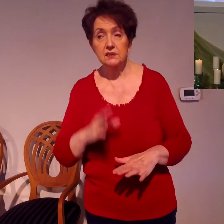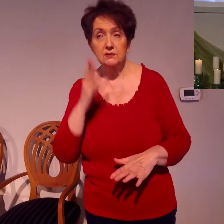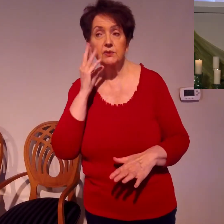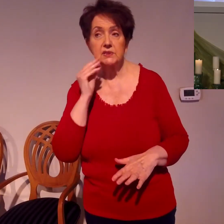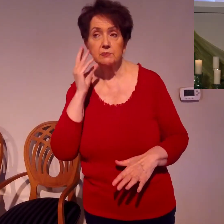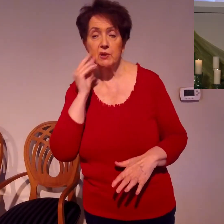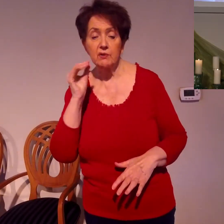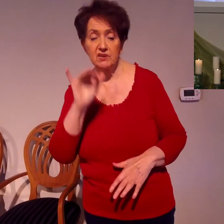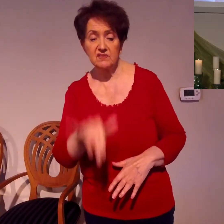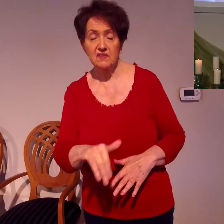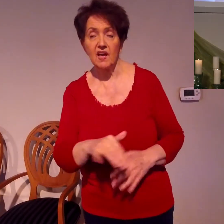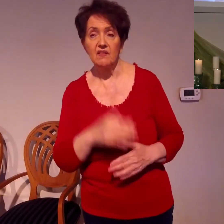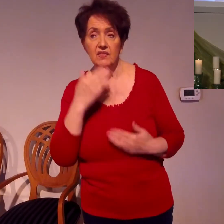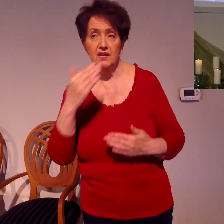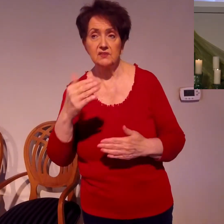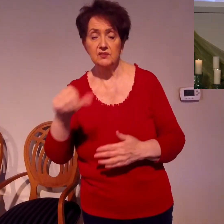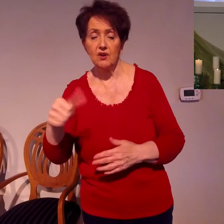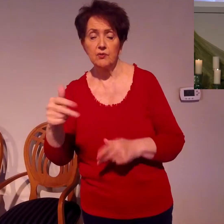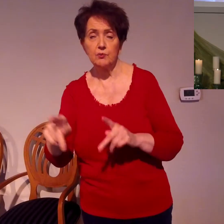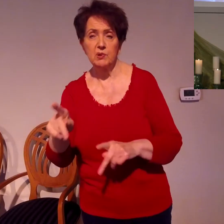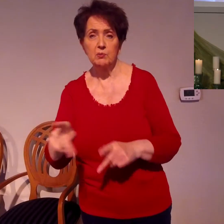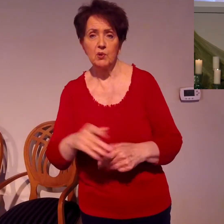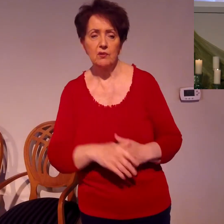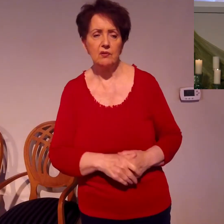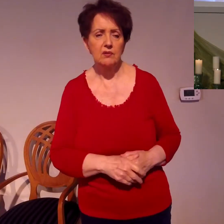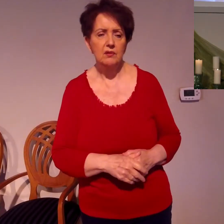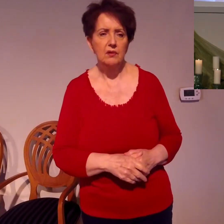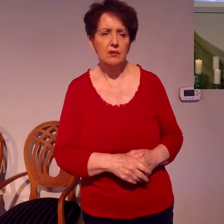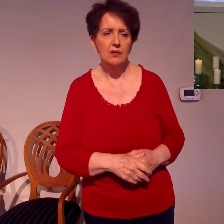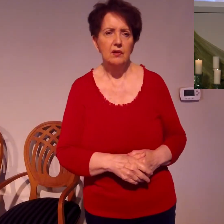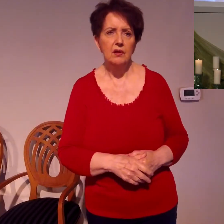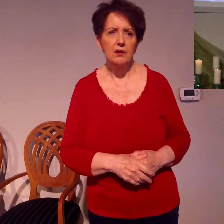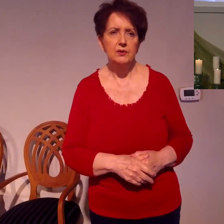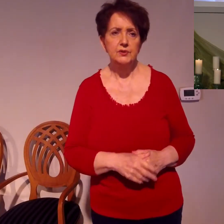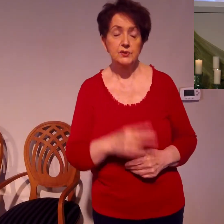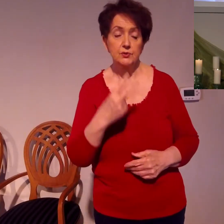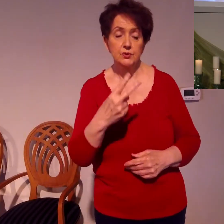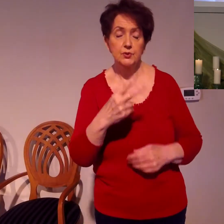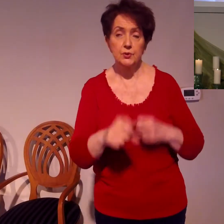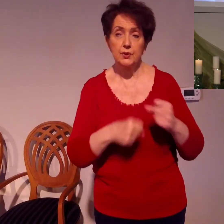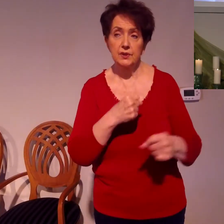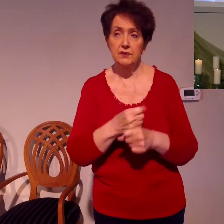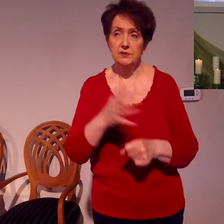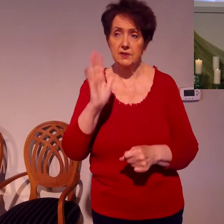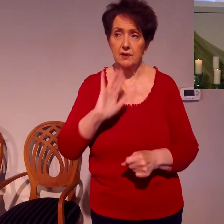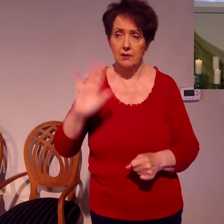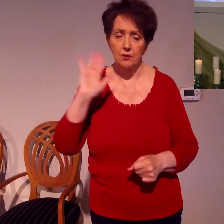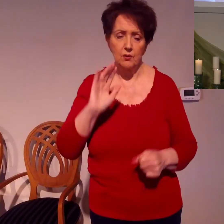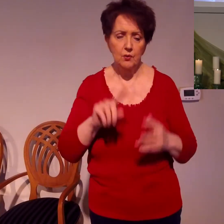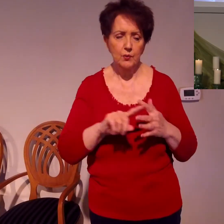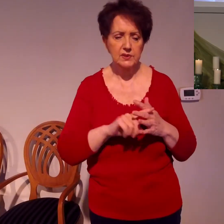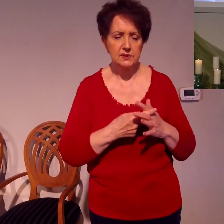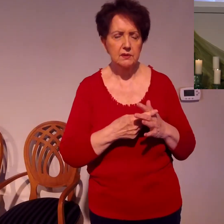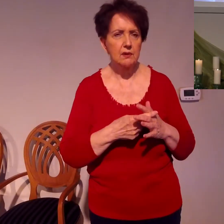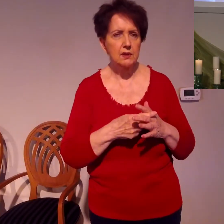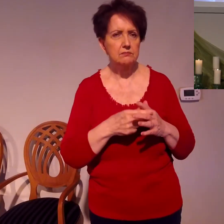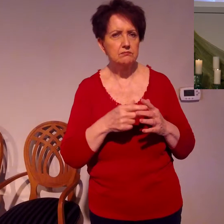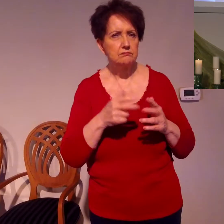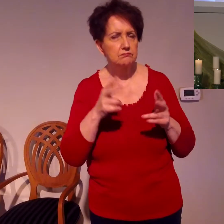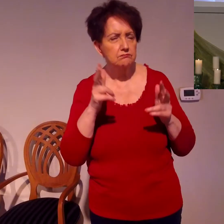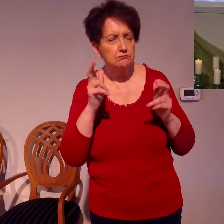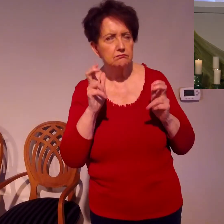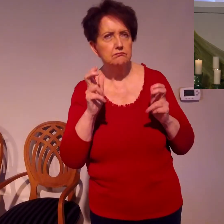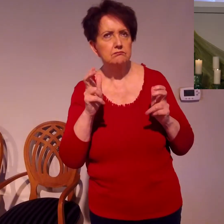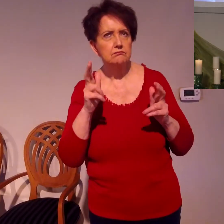life. And it was like, well, what if we did that too? What if we had that too? And 2 years ago we started, tuning into what would that